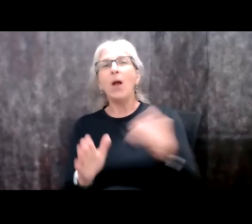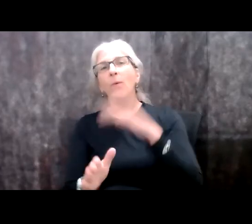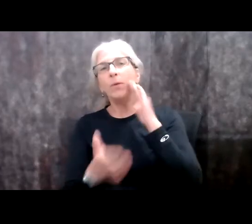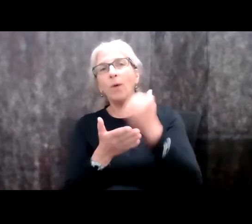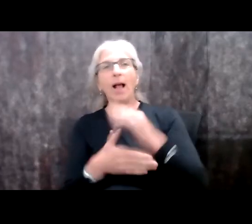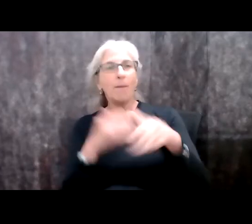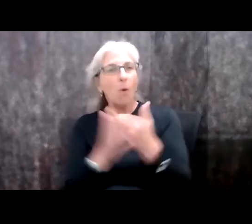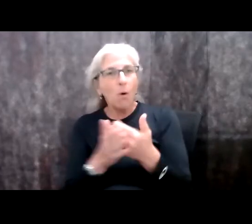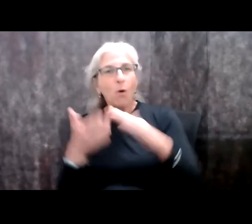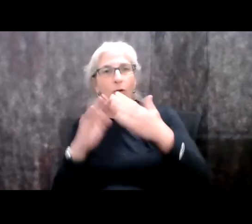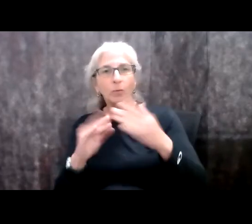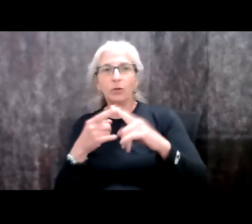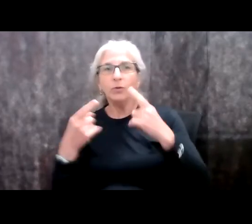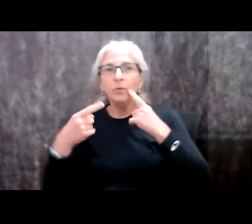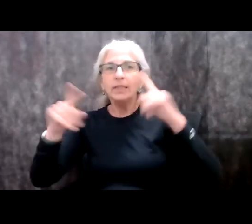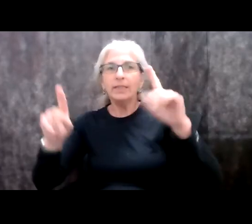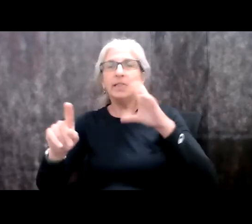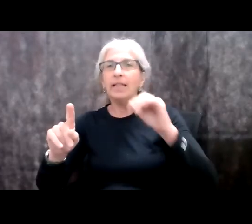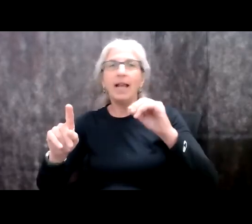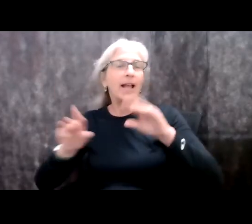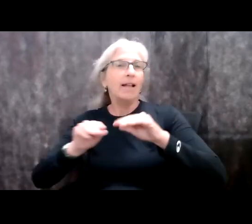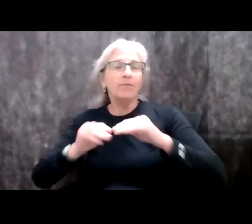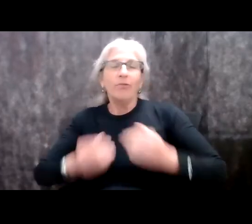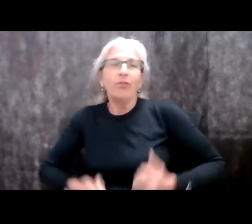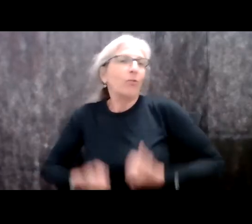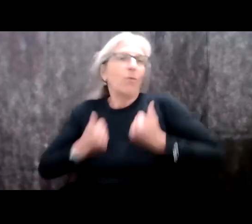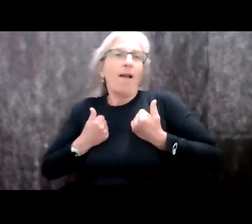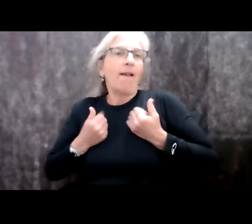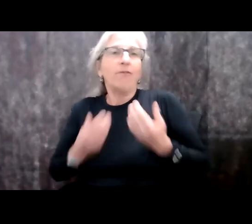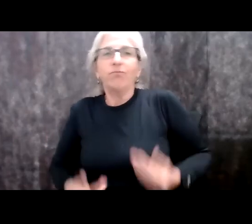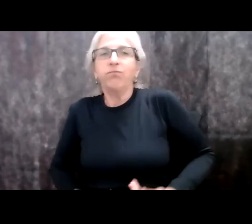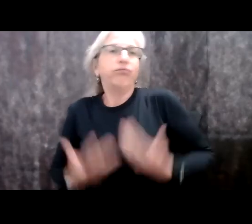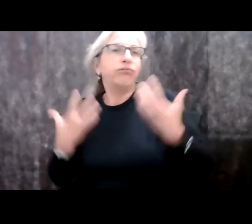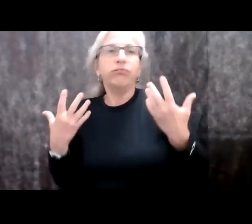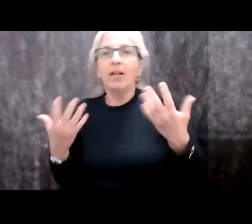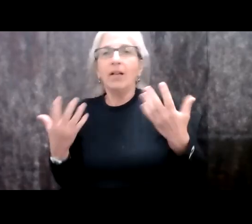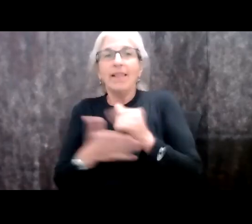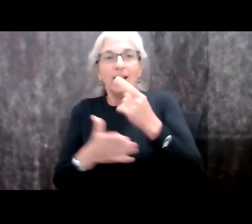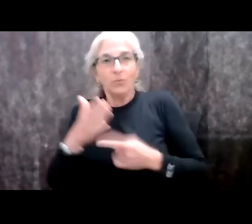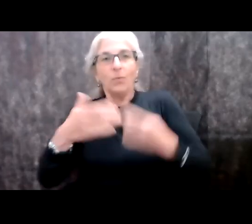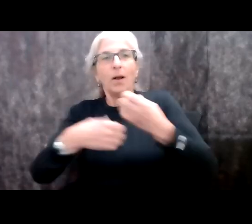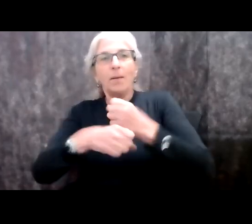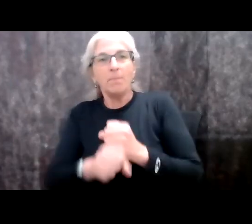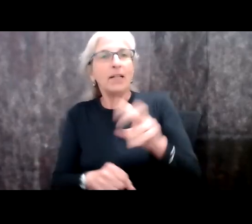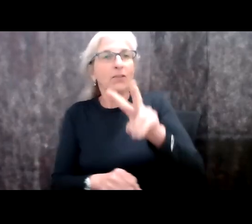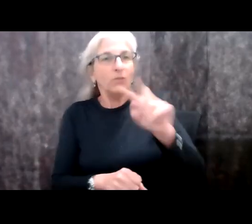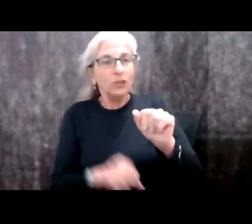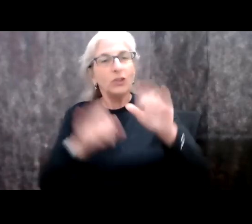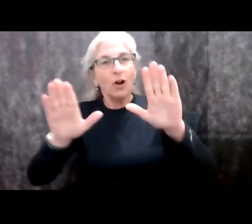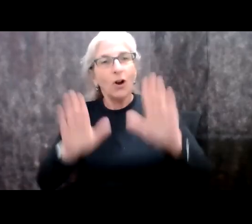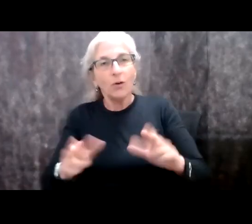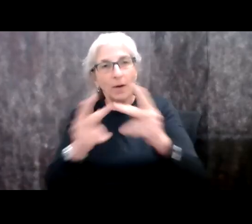communities to succeed and thrive, because that's what makes it a great place for us to live and raise a family and be